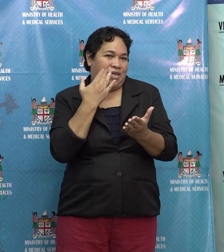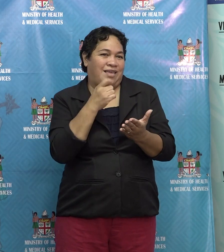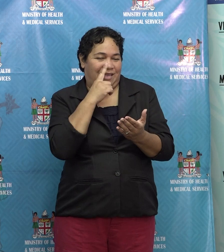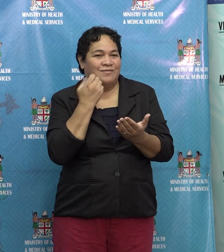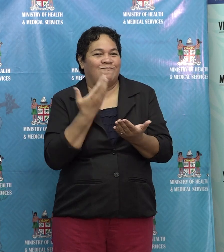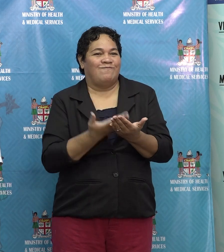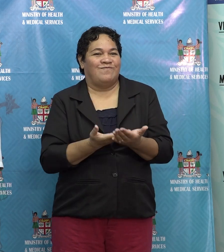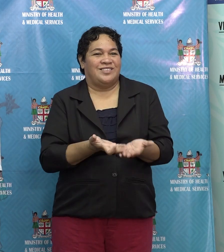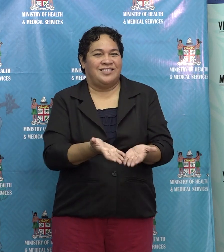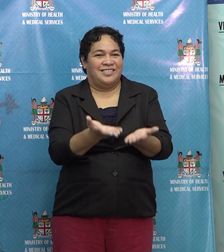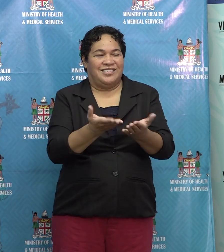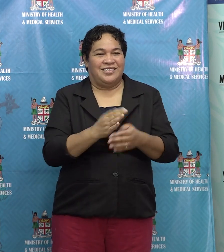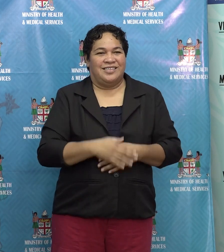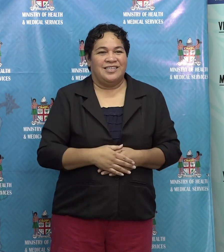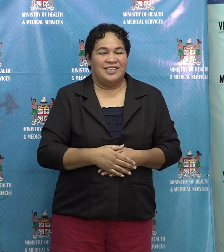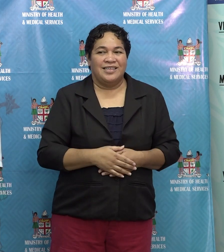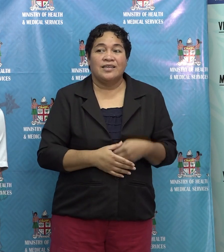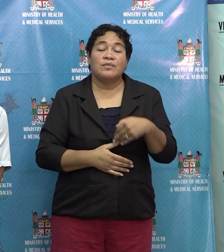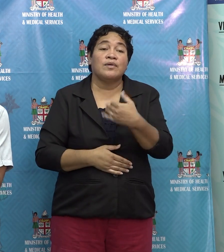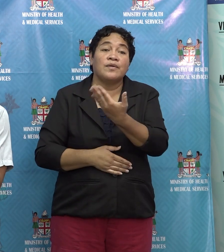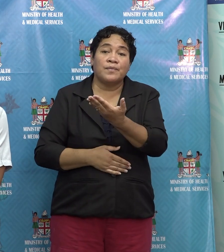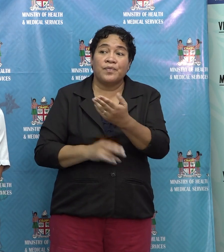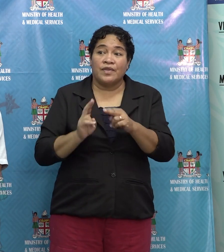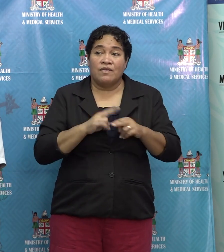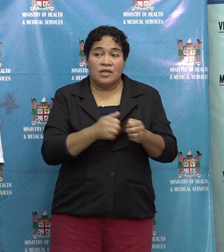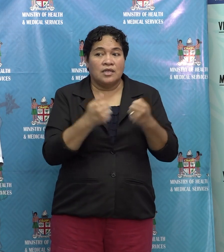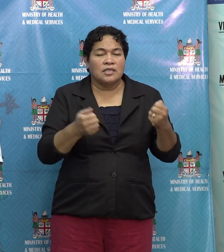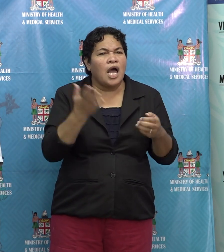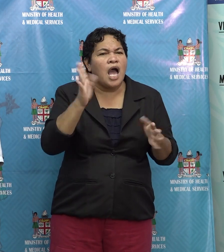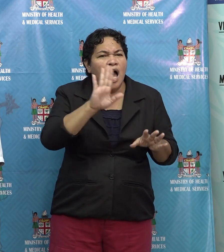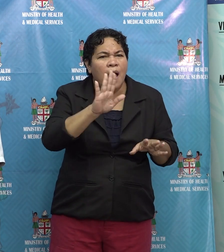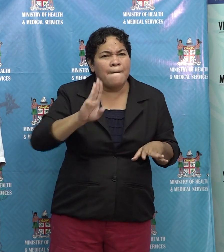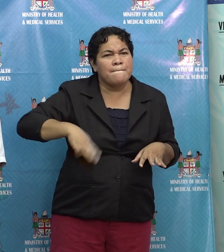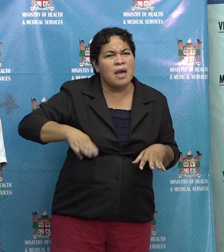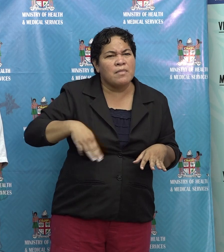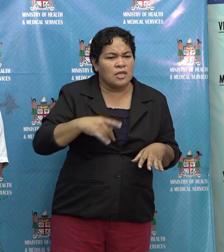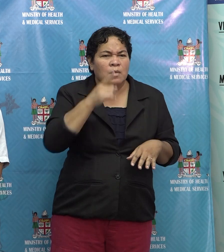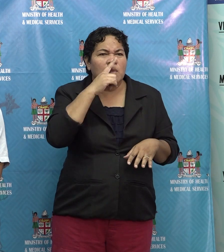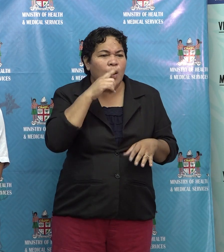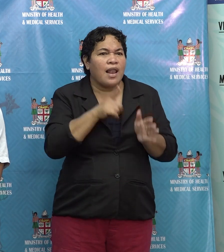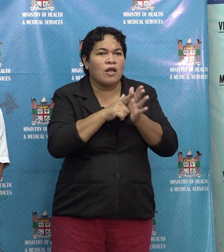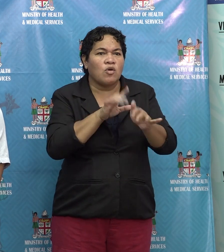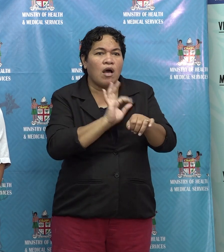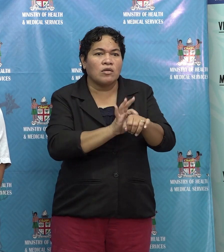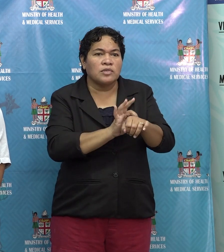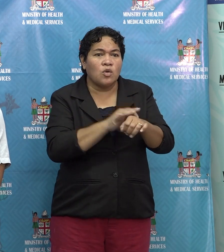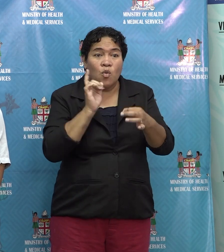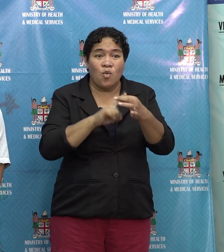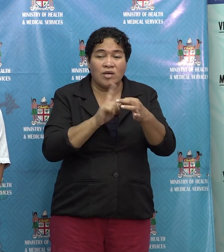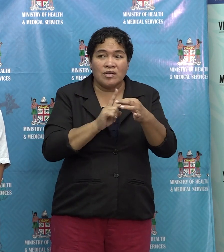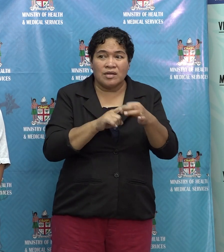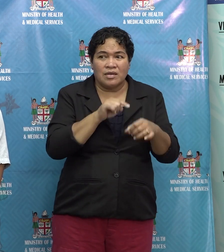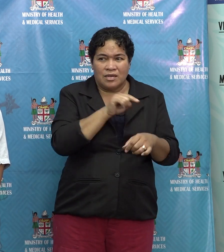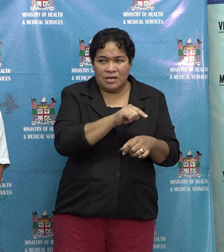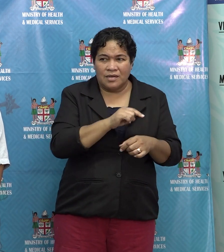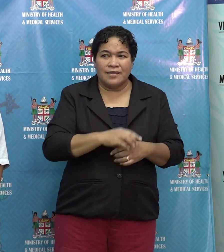in our results. So just my next question, this is regarding mothers who are at the Lautoka hospital right now, in terms of the safety measures